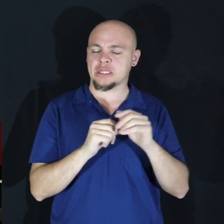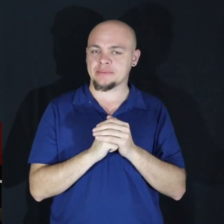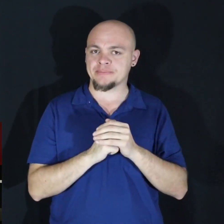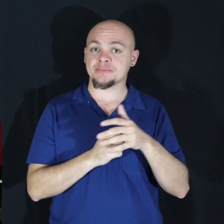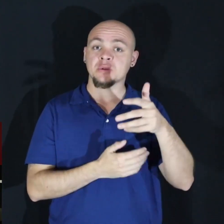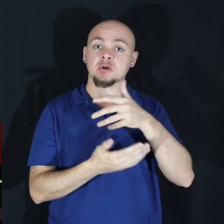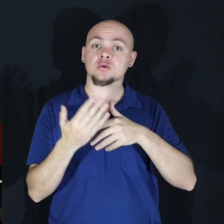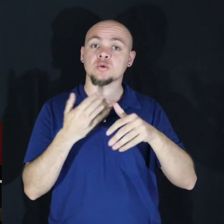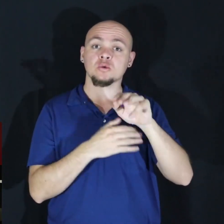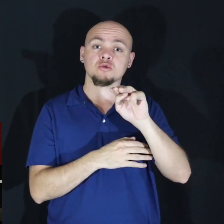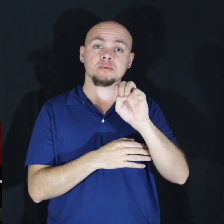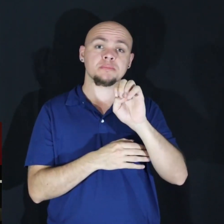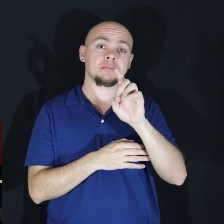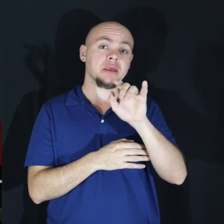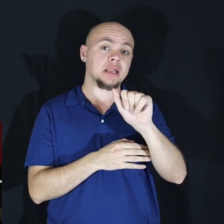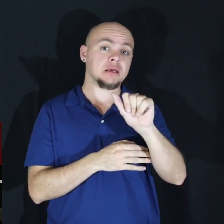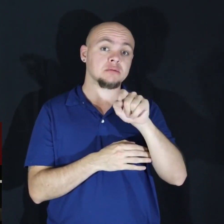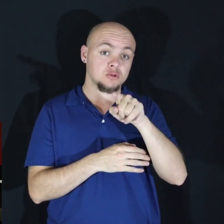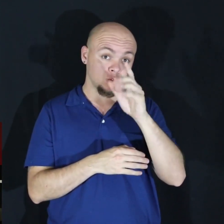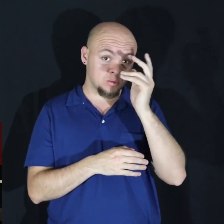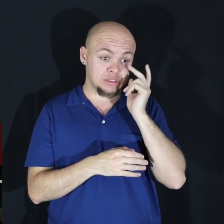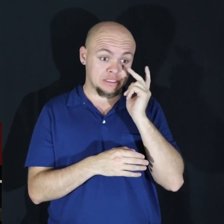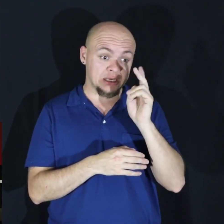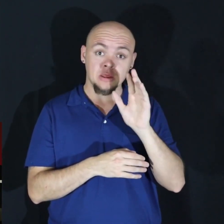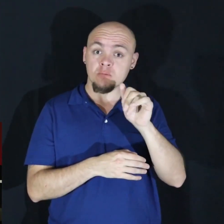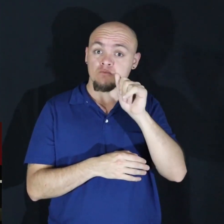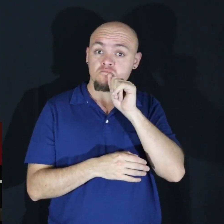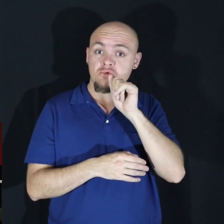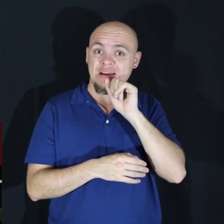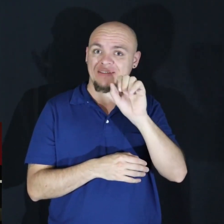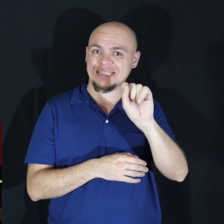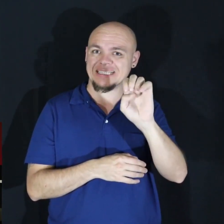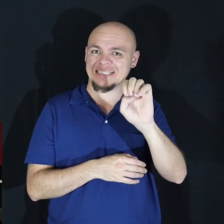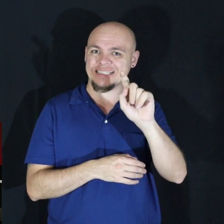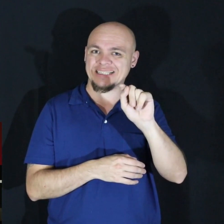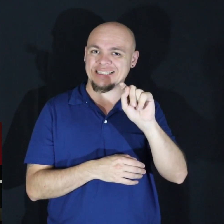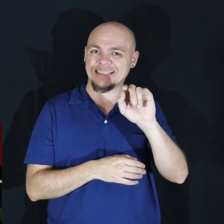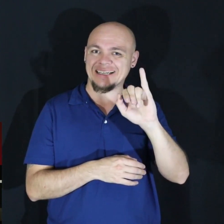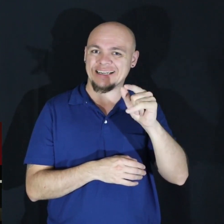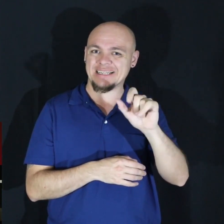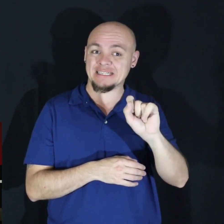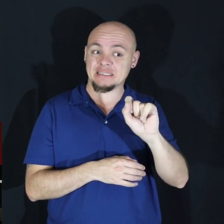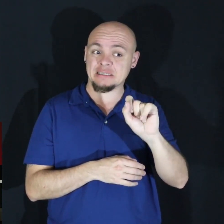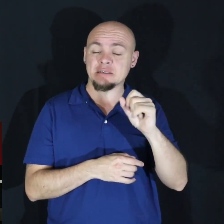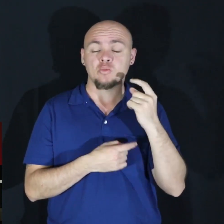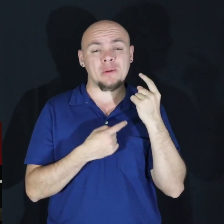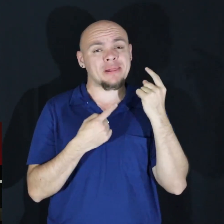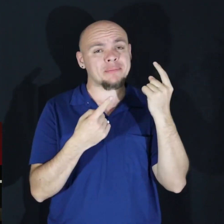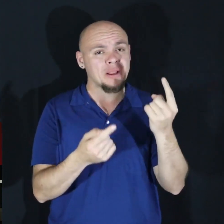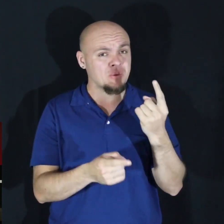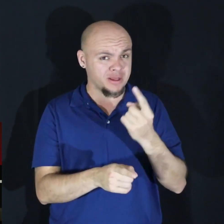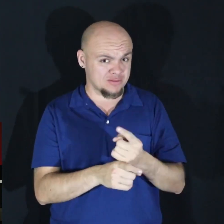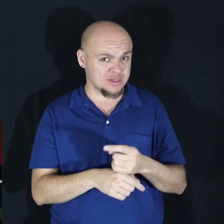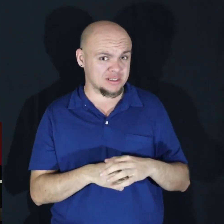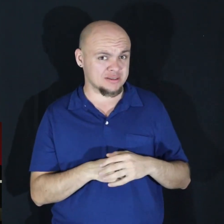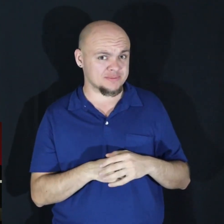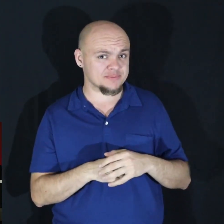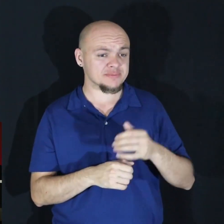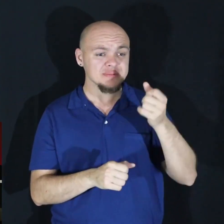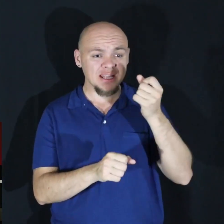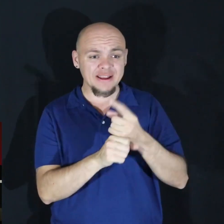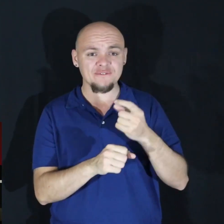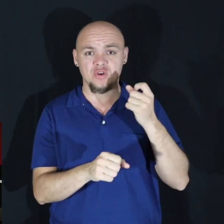Social media. When was the last time you looked at the privacy settings on Insta or Facebook? It's probably been a while, right? Every